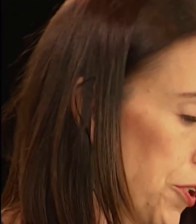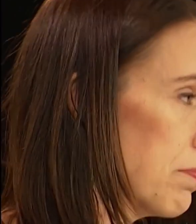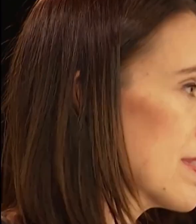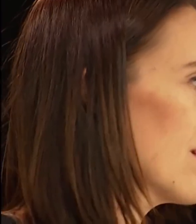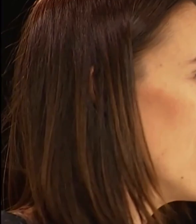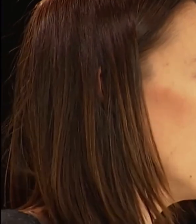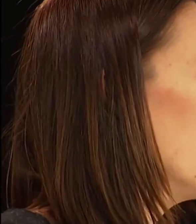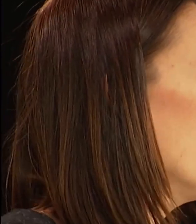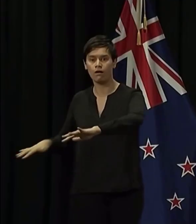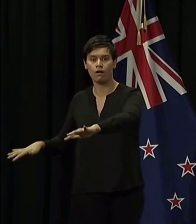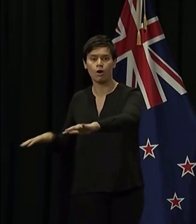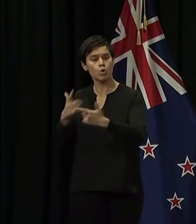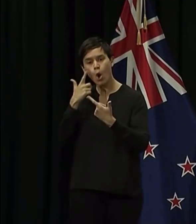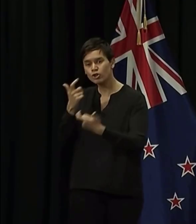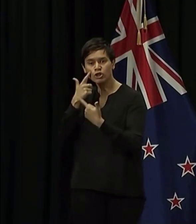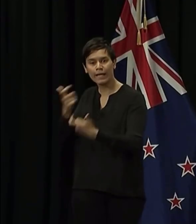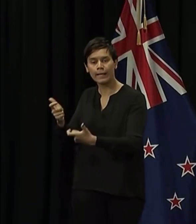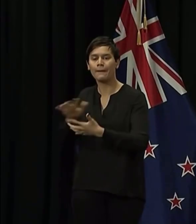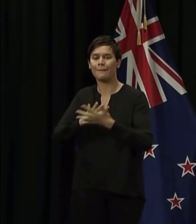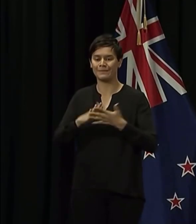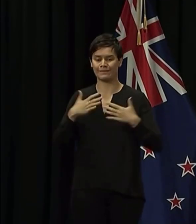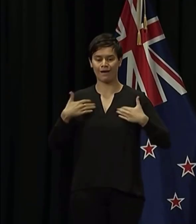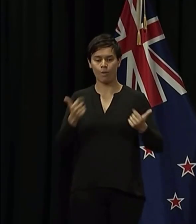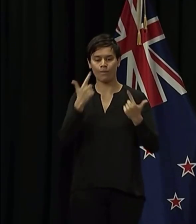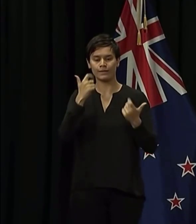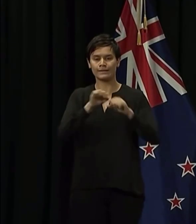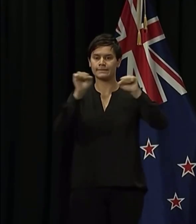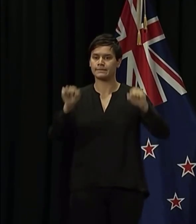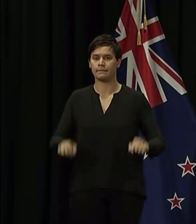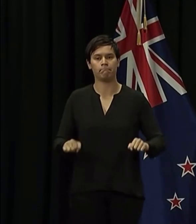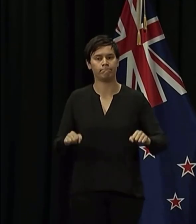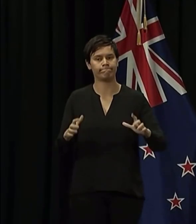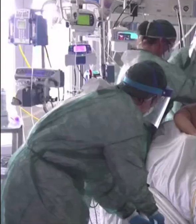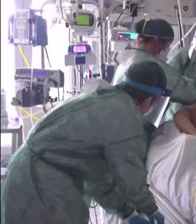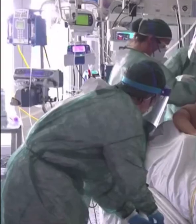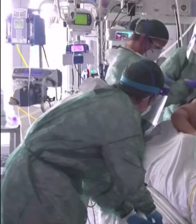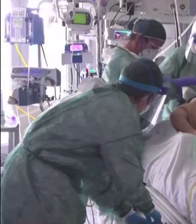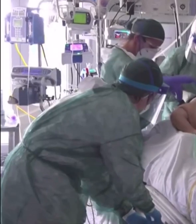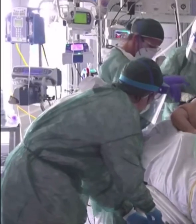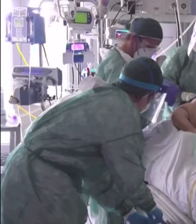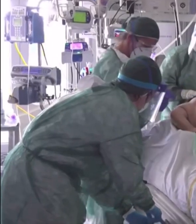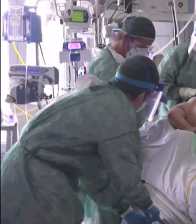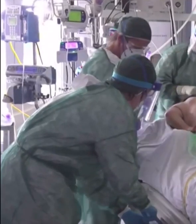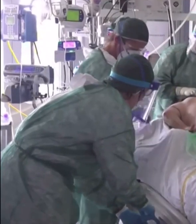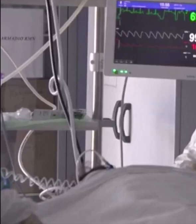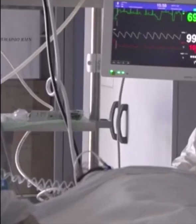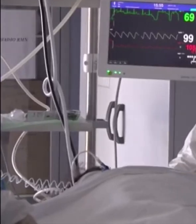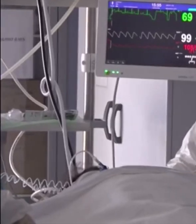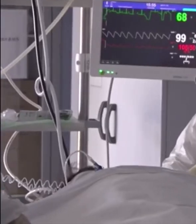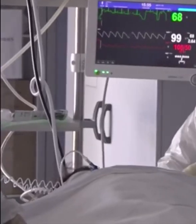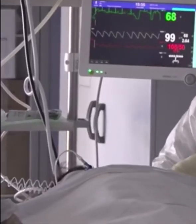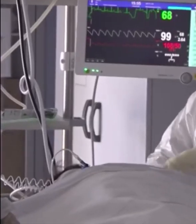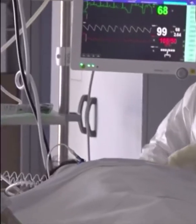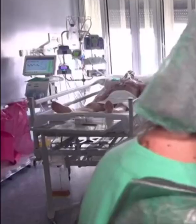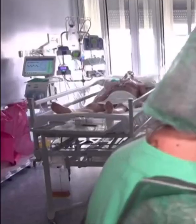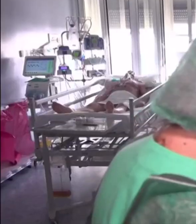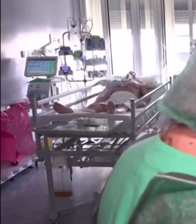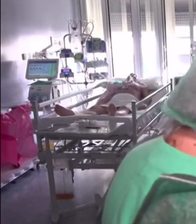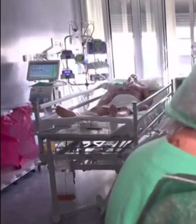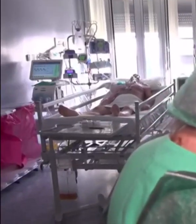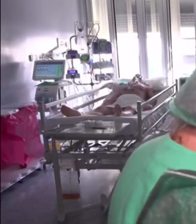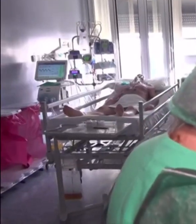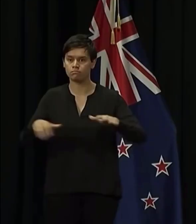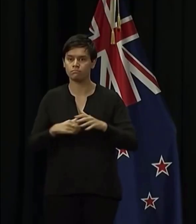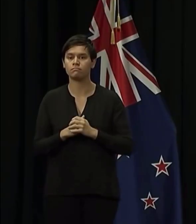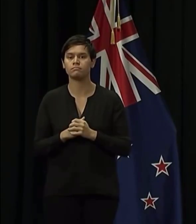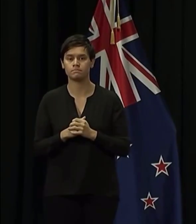go unchecked. Tens of thousands of New Zealanders will die. The Prime Minister drawing on the devastation faced in